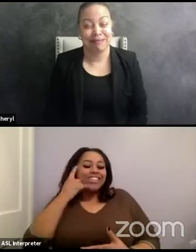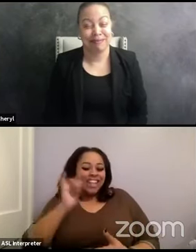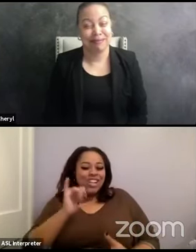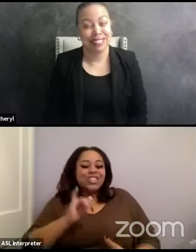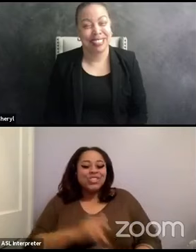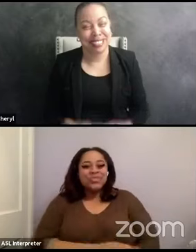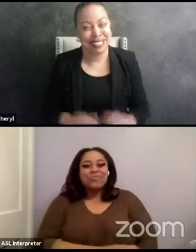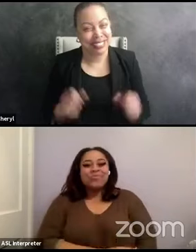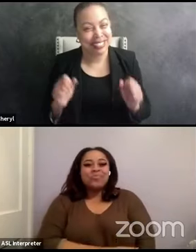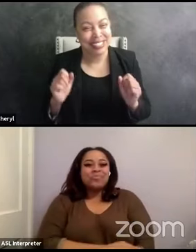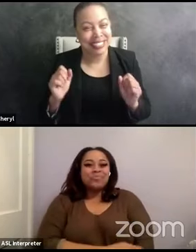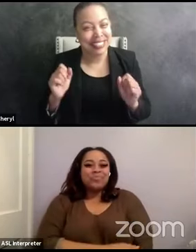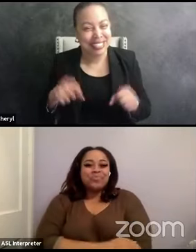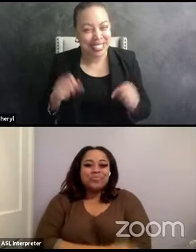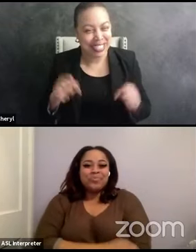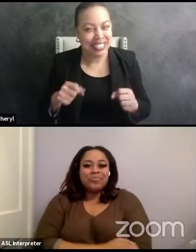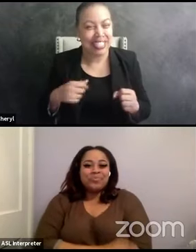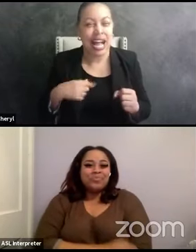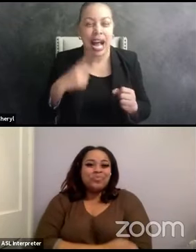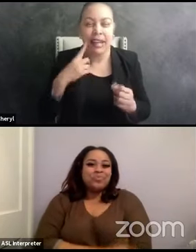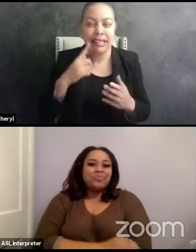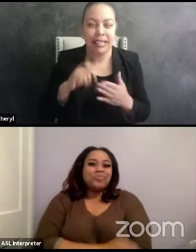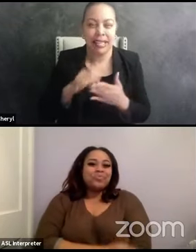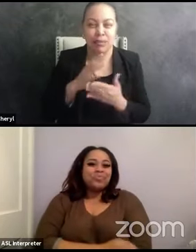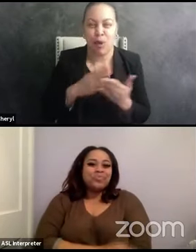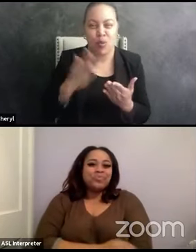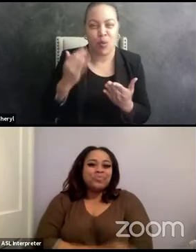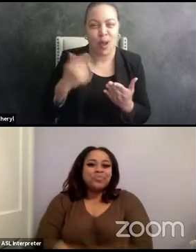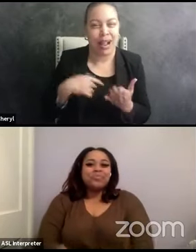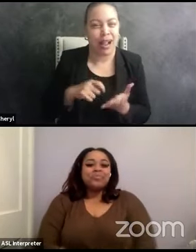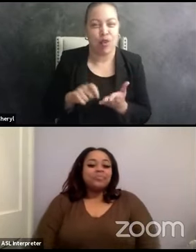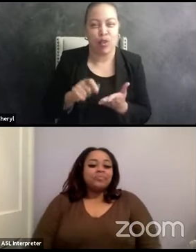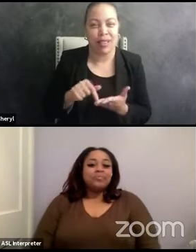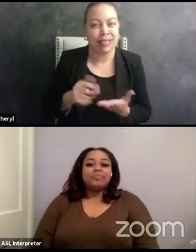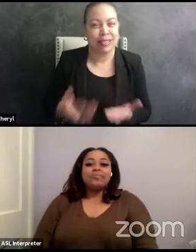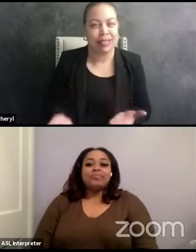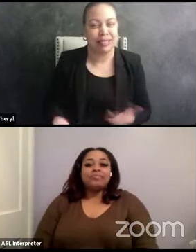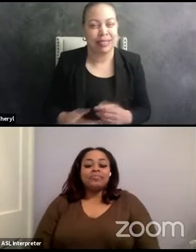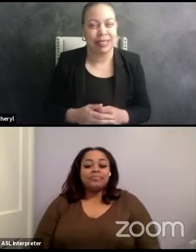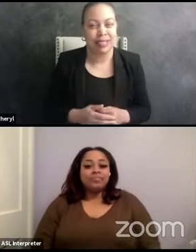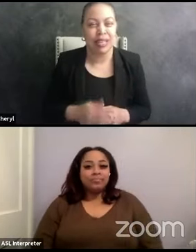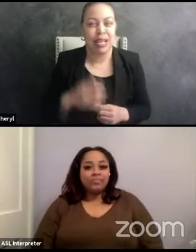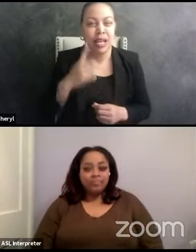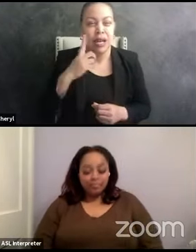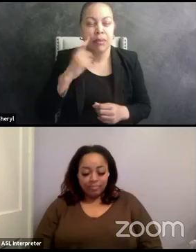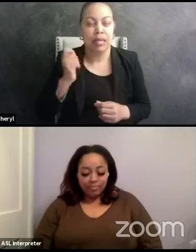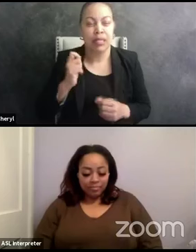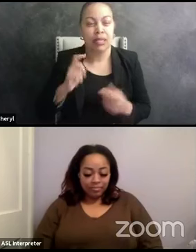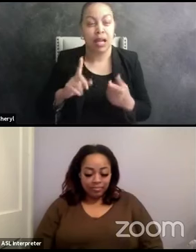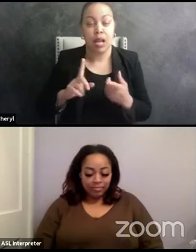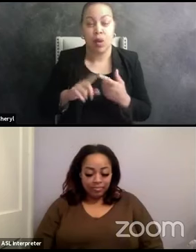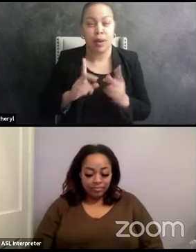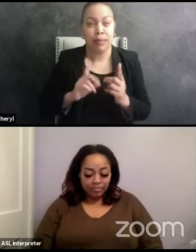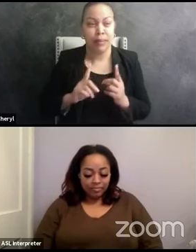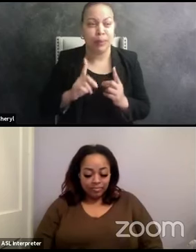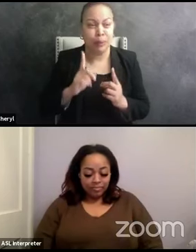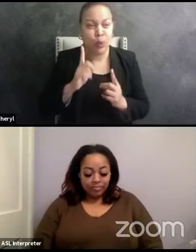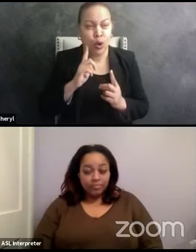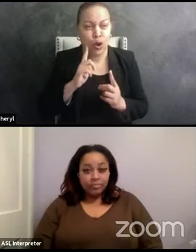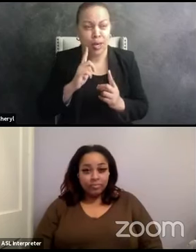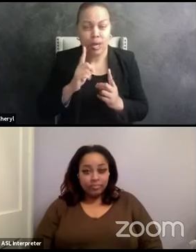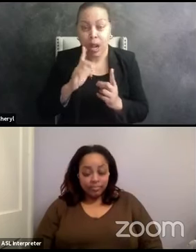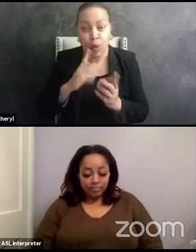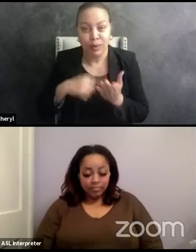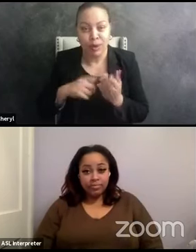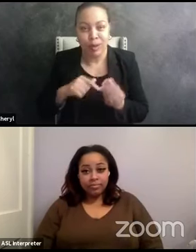Yeah, I think that's actually part of why I wrote it. Was because people kept when people heard of writing this book, they're like, "You're going to talk about Bernie